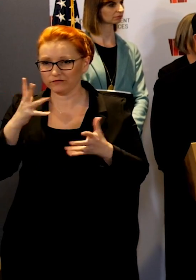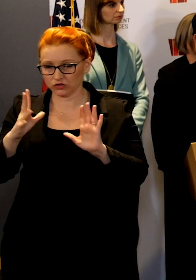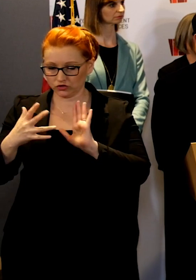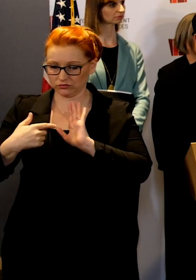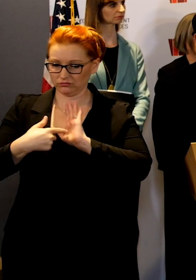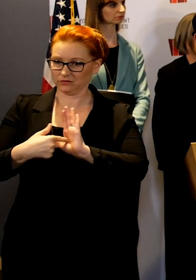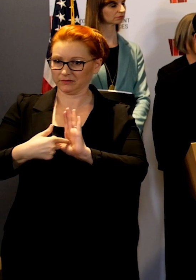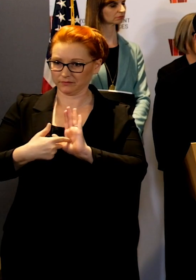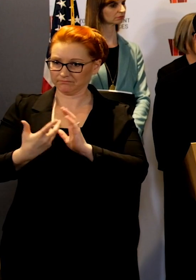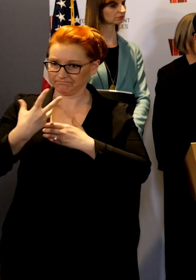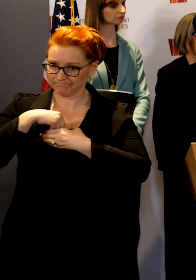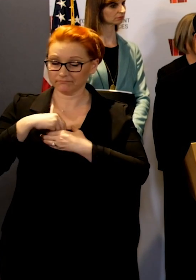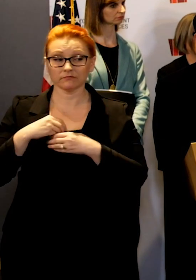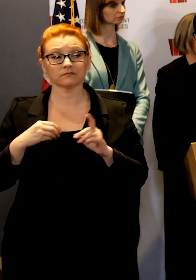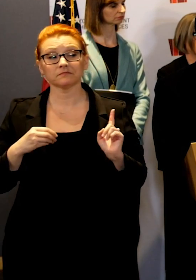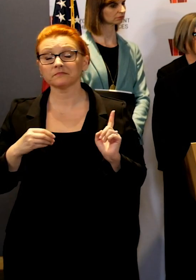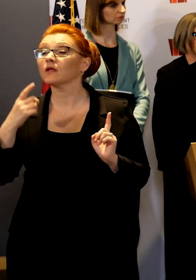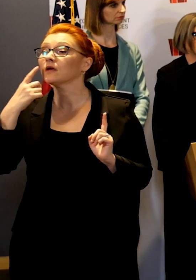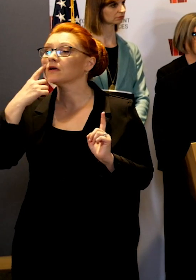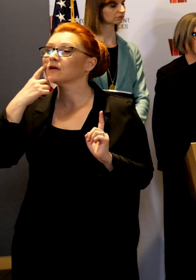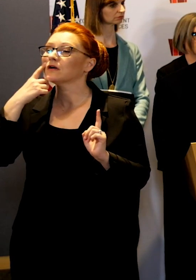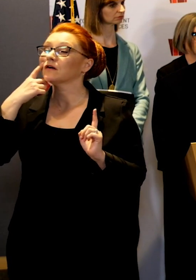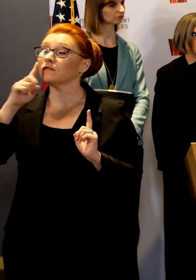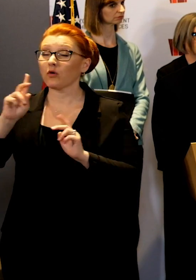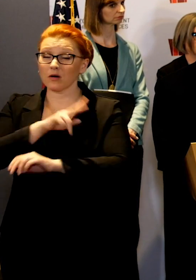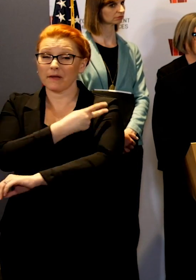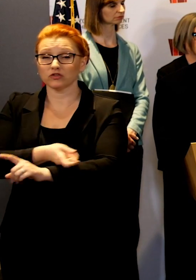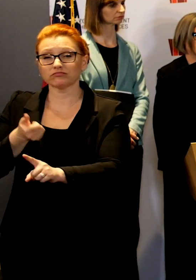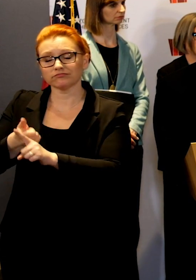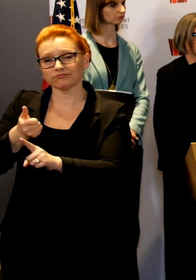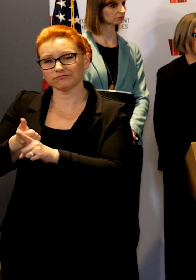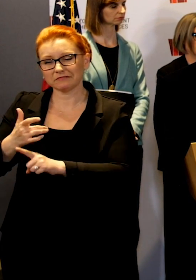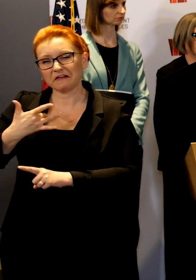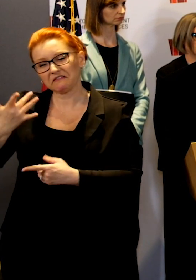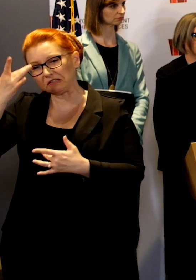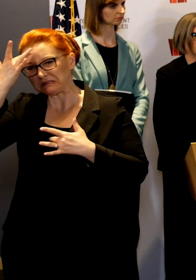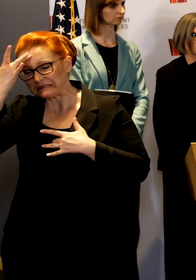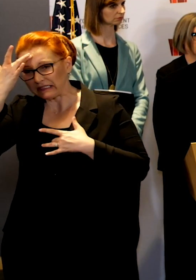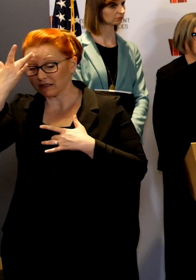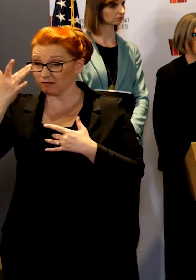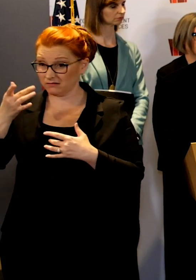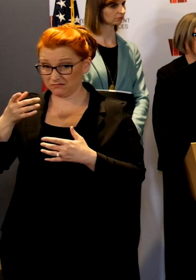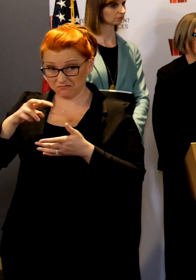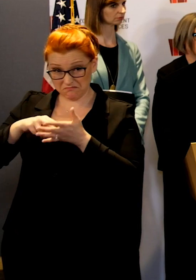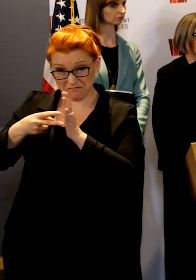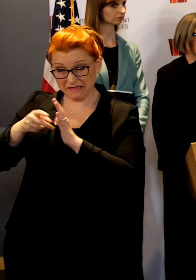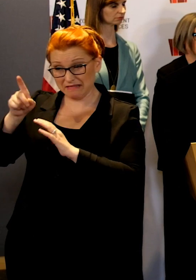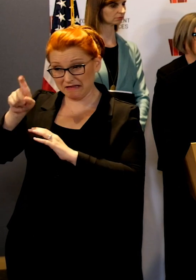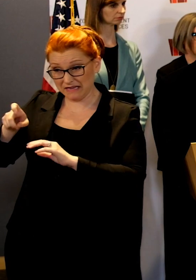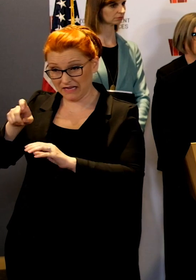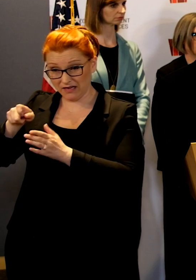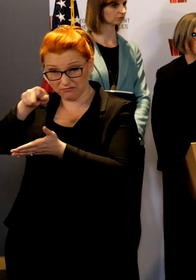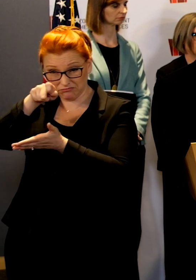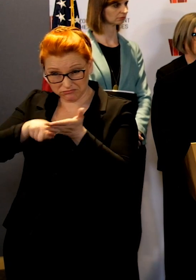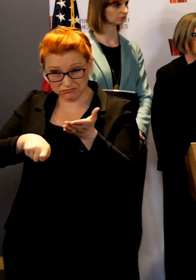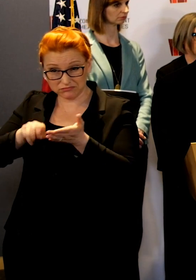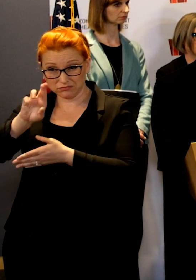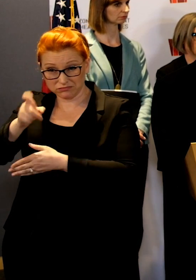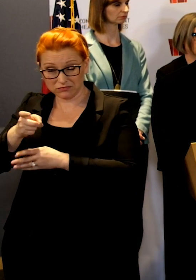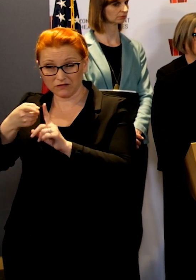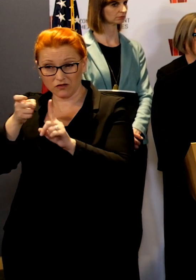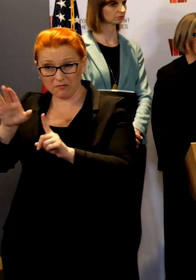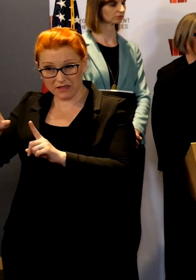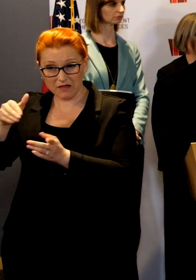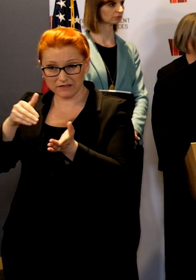So for symptomatic patients, they won't need to have specifically an order from their own physician because we've issued a